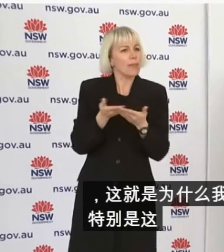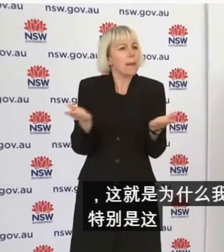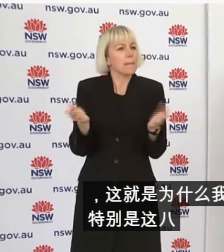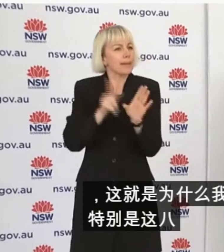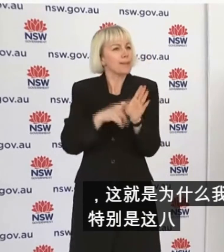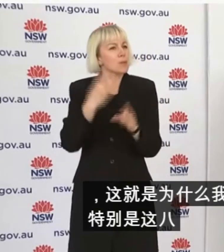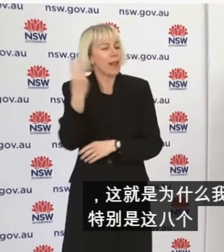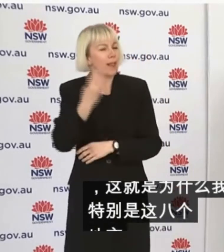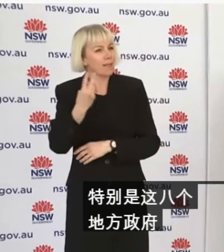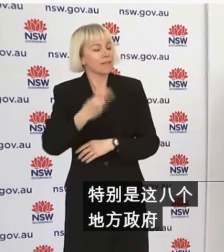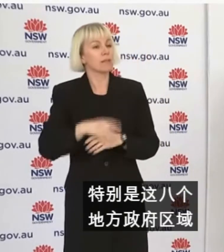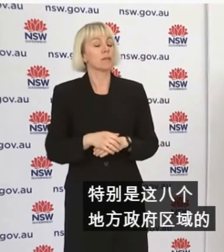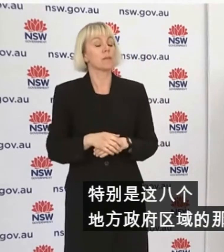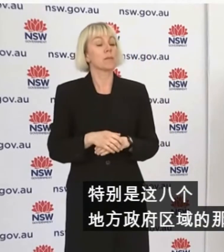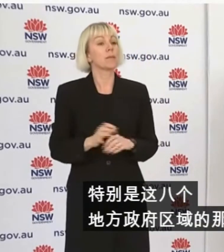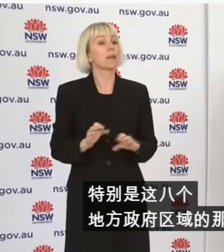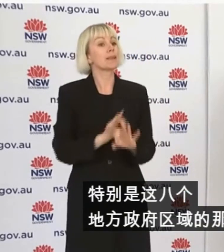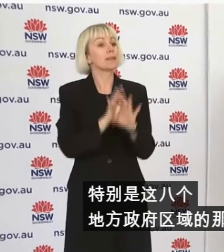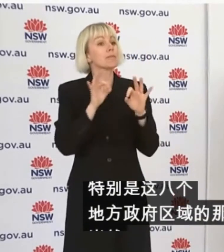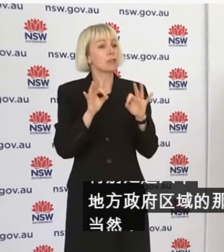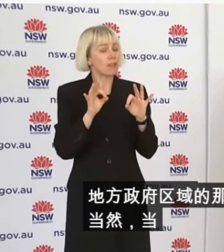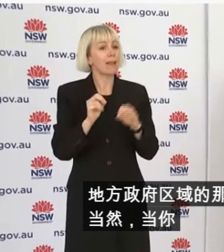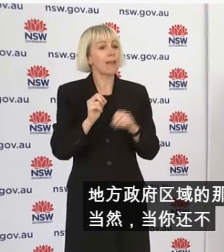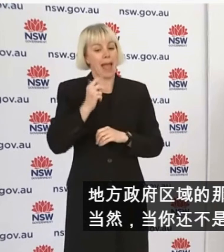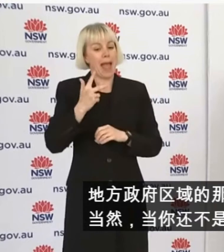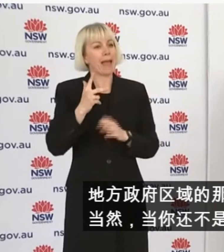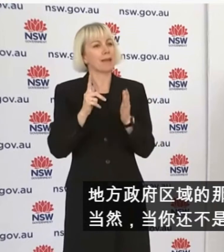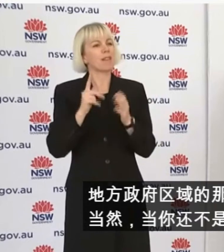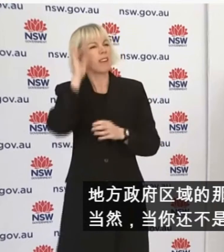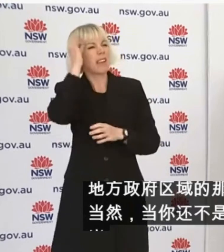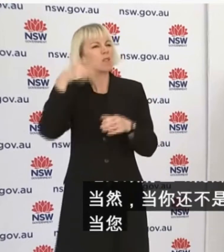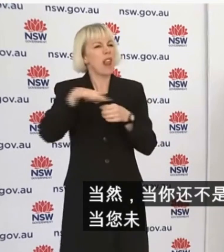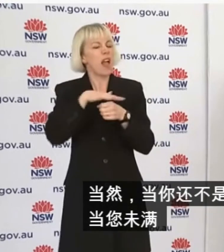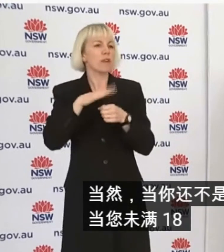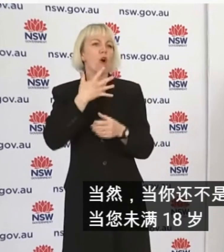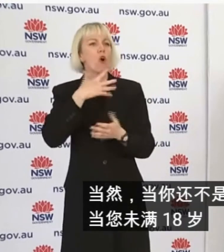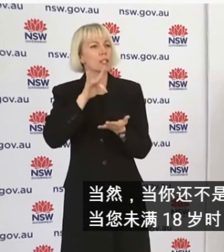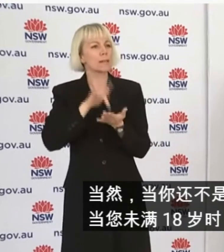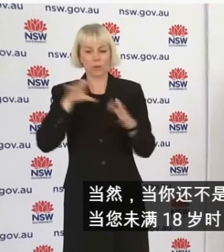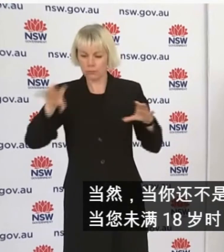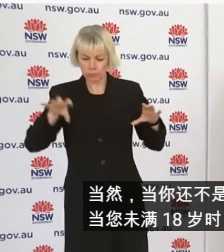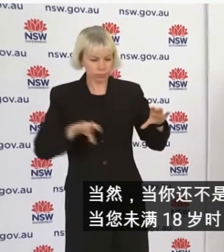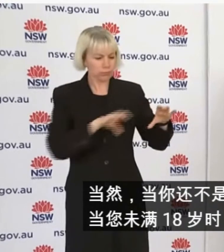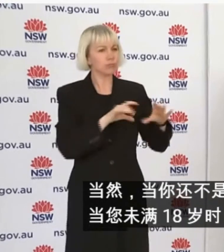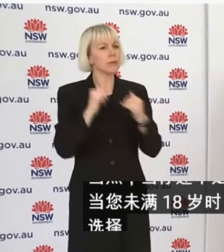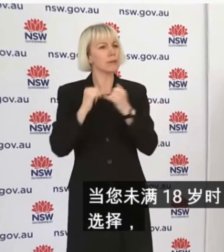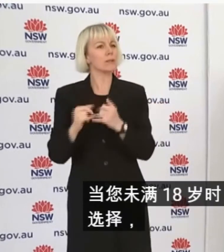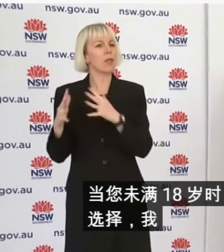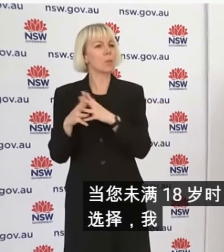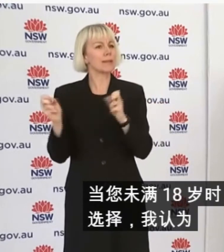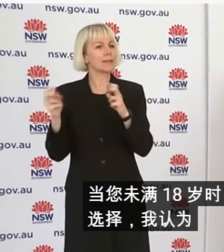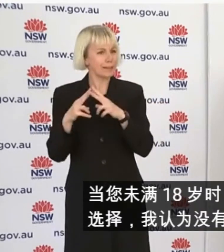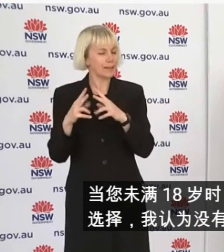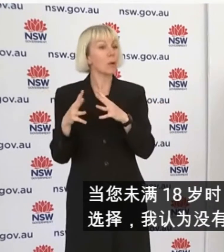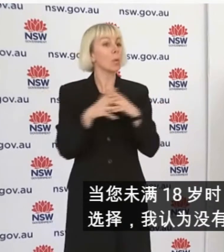especially those students in those 8 local government areas, vaccinated. And of course, when you're not an adult, when you're under 18, Pfizer is the only option.